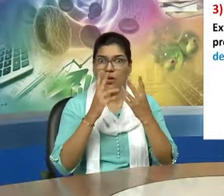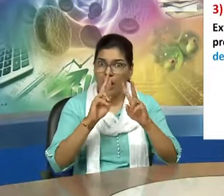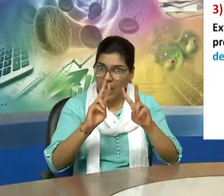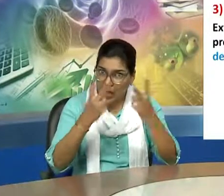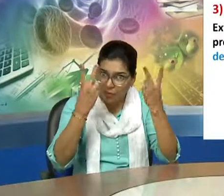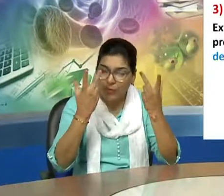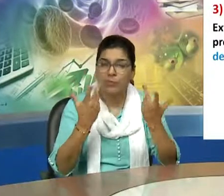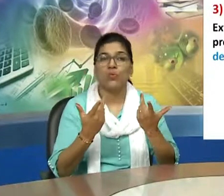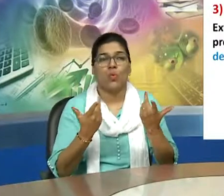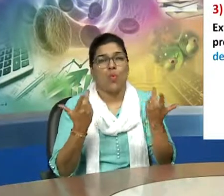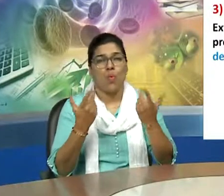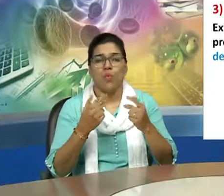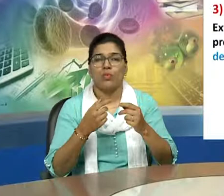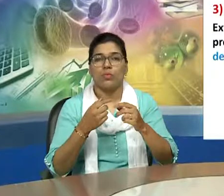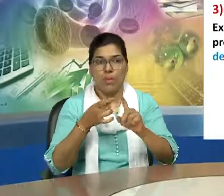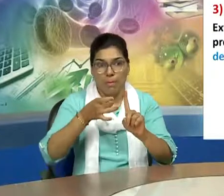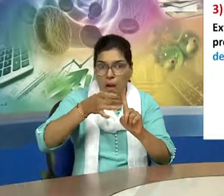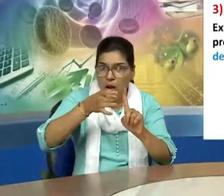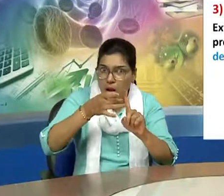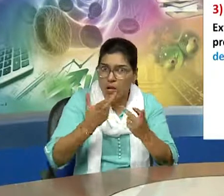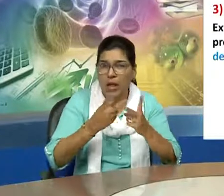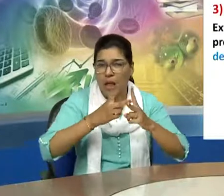say the waste material,